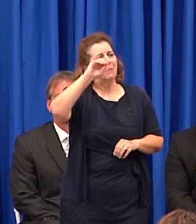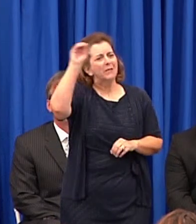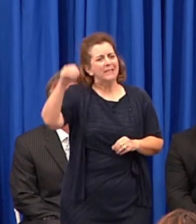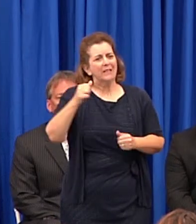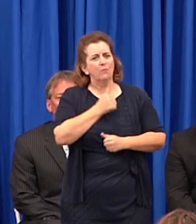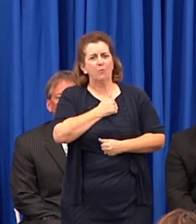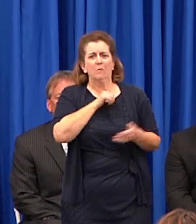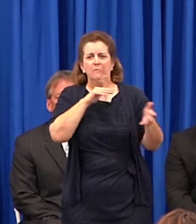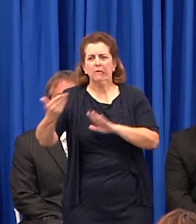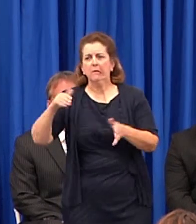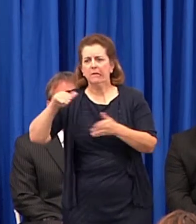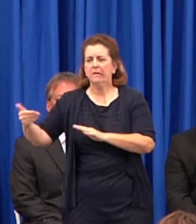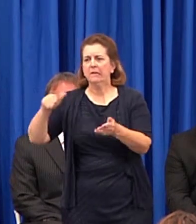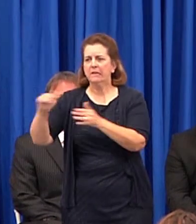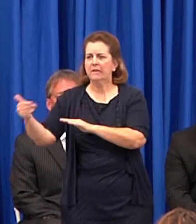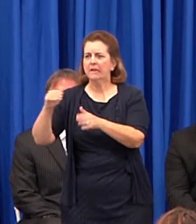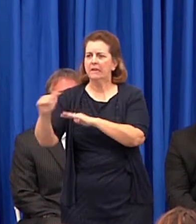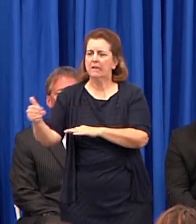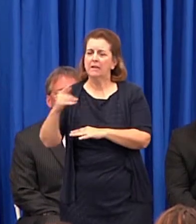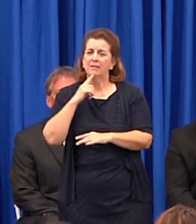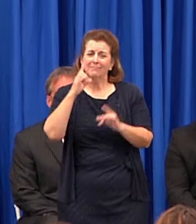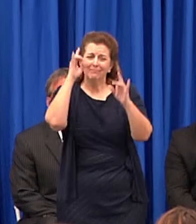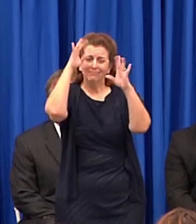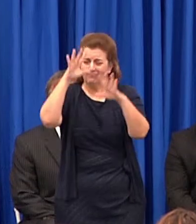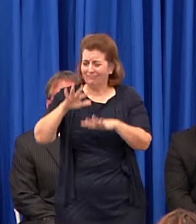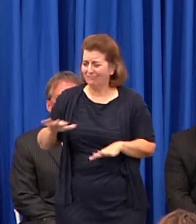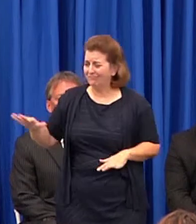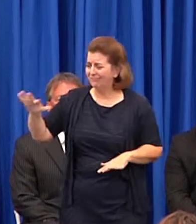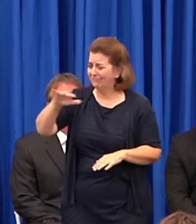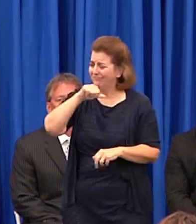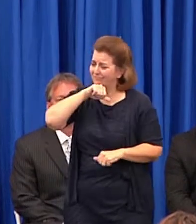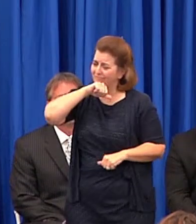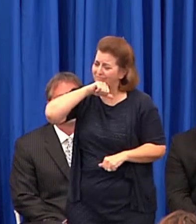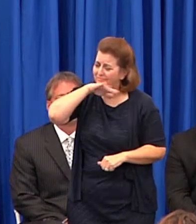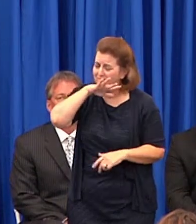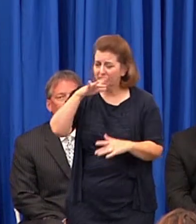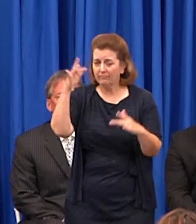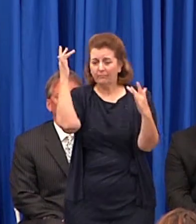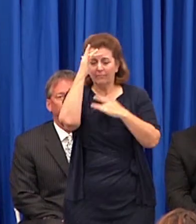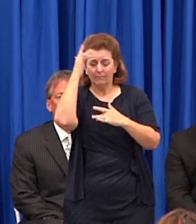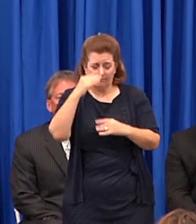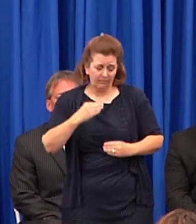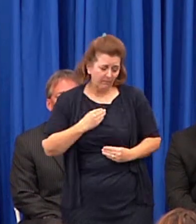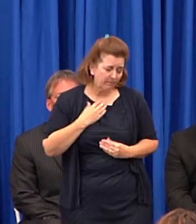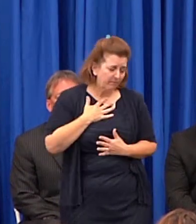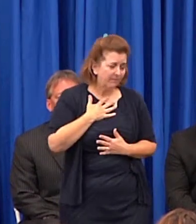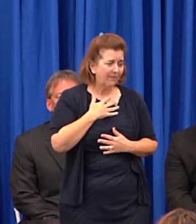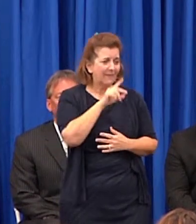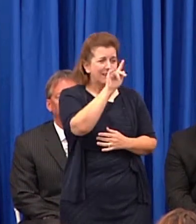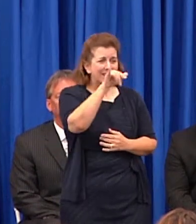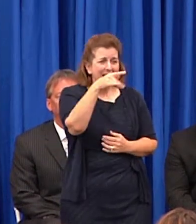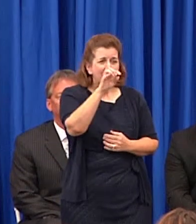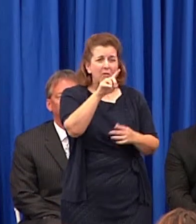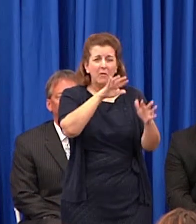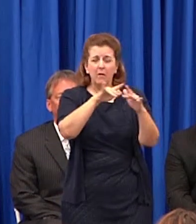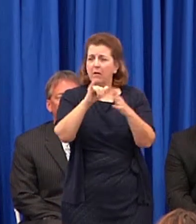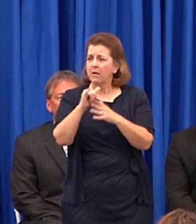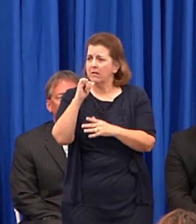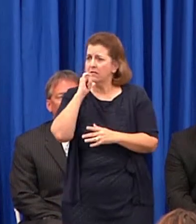living conditions, 10 times more soldiers died from dysentery, typhoid, and cholera than from their wounds of